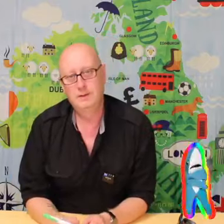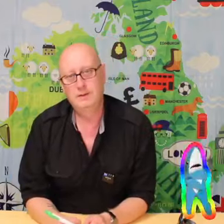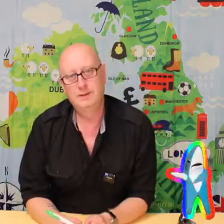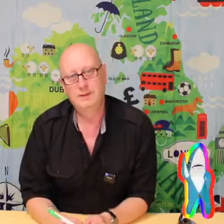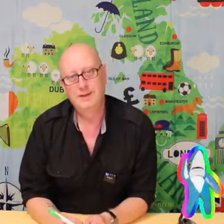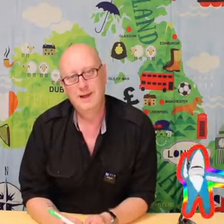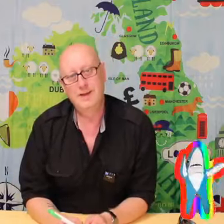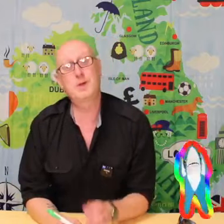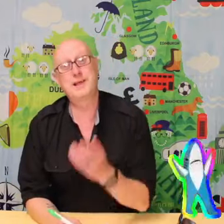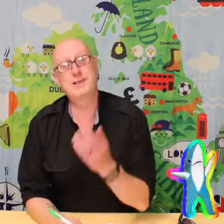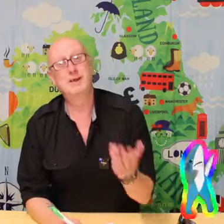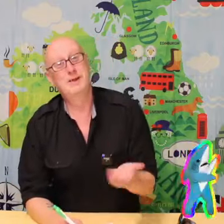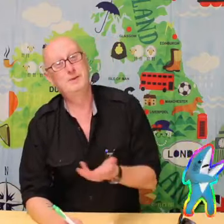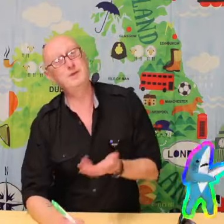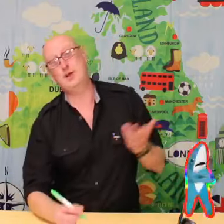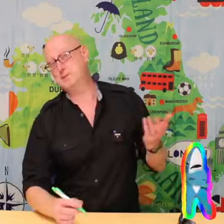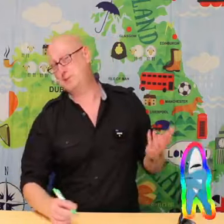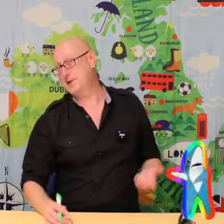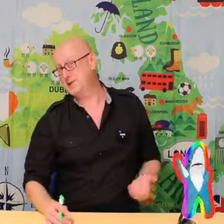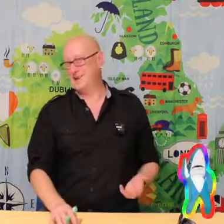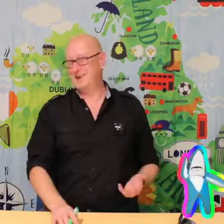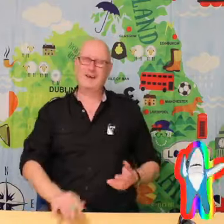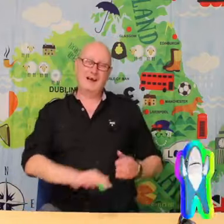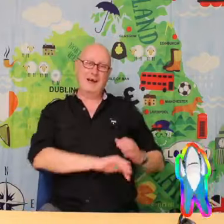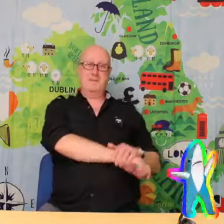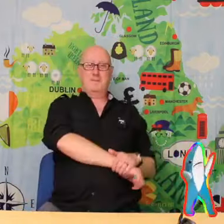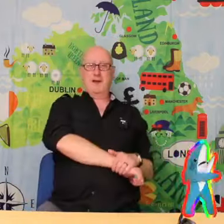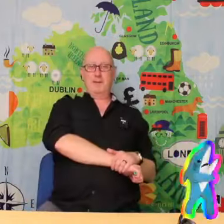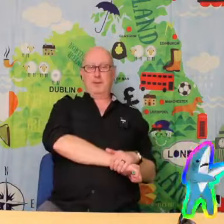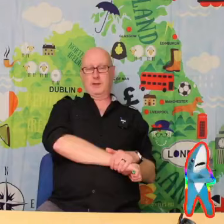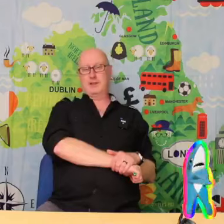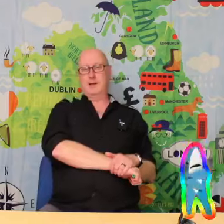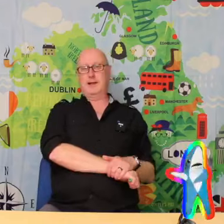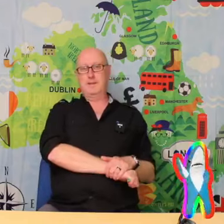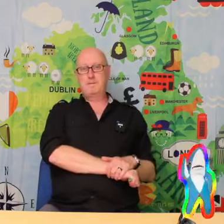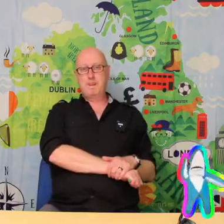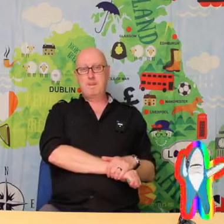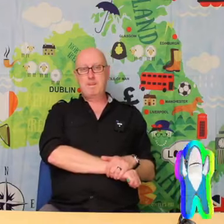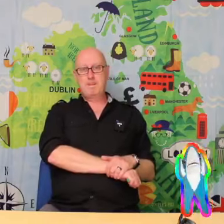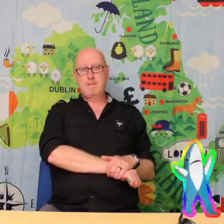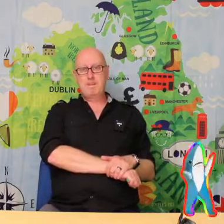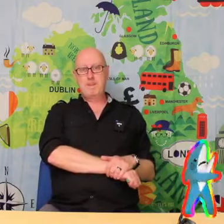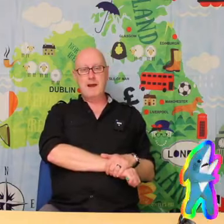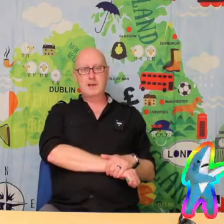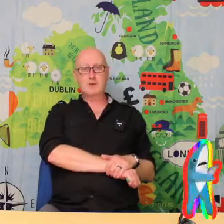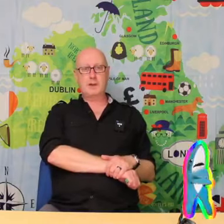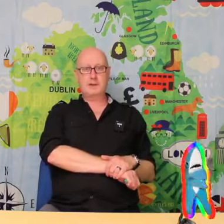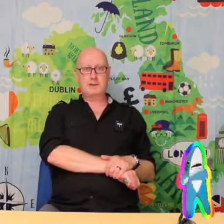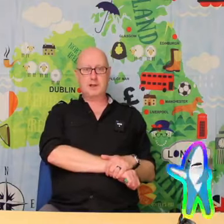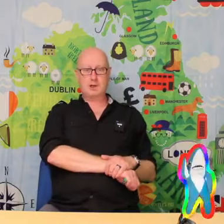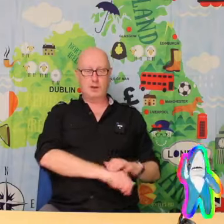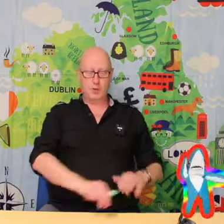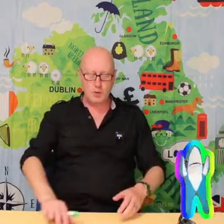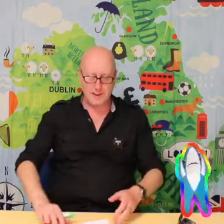everything. Two of everything. Twice. With chips, please. And a bucket to be Yeah, hope you enjoy your trip. Yeah, nice Thank one, you. Tell us all about it.